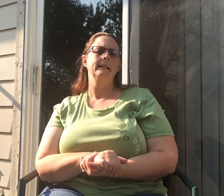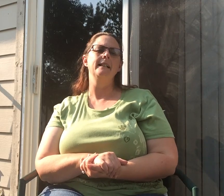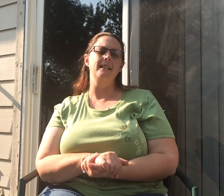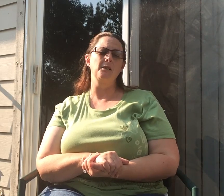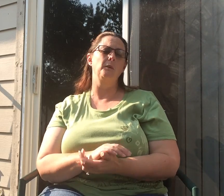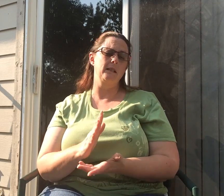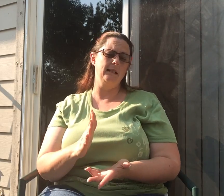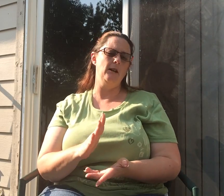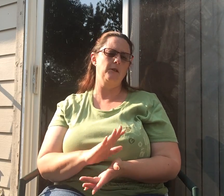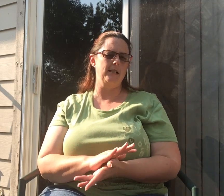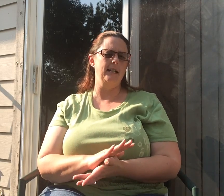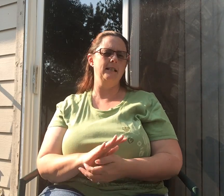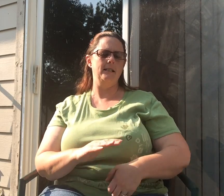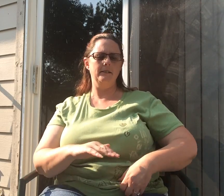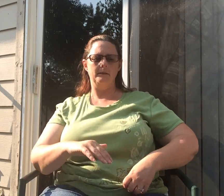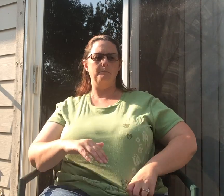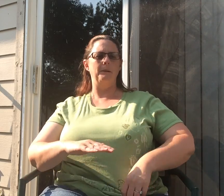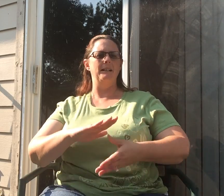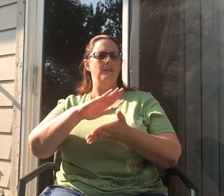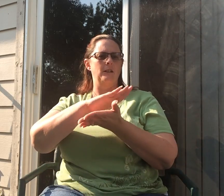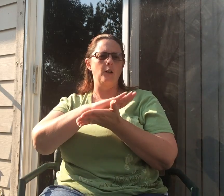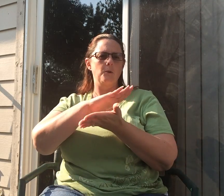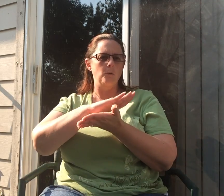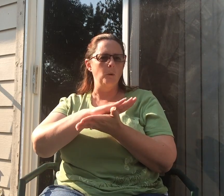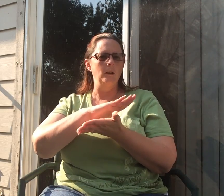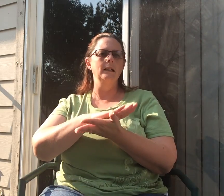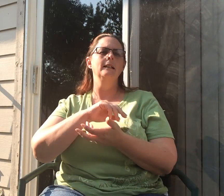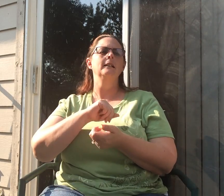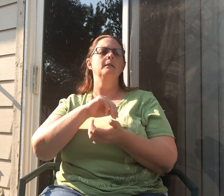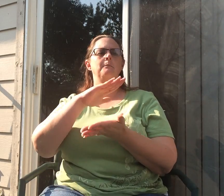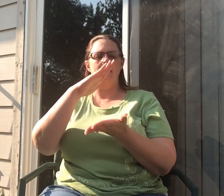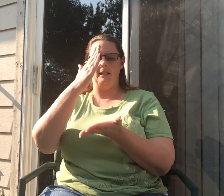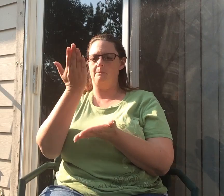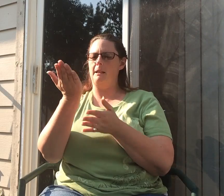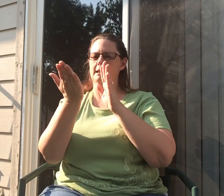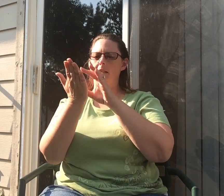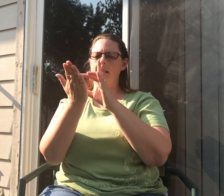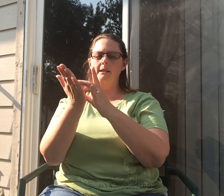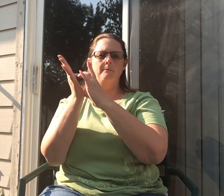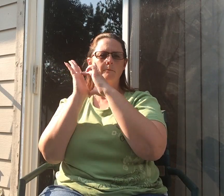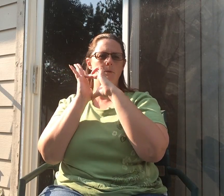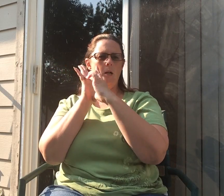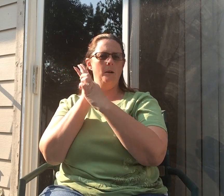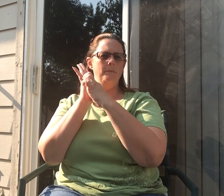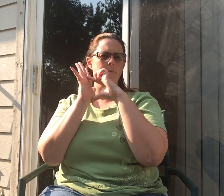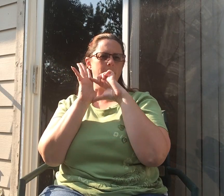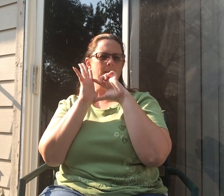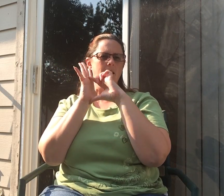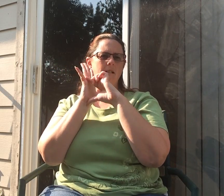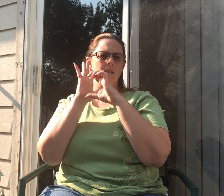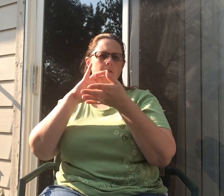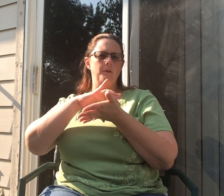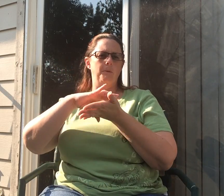It is one of the louder signs, but you could go school. But it's basically palm to